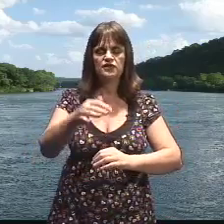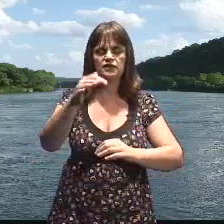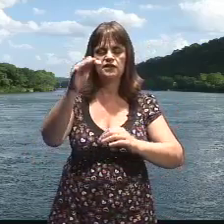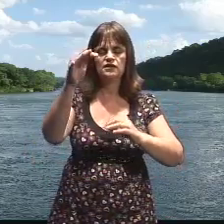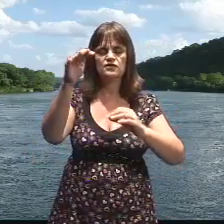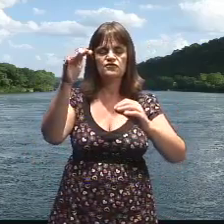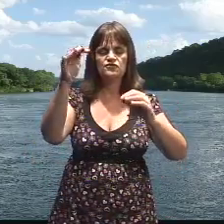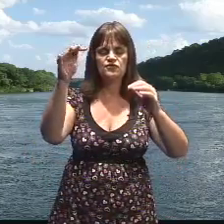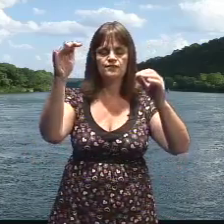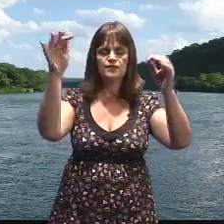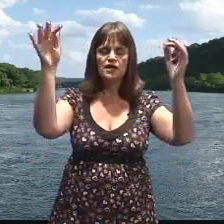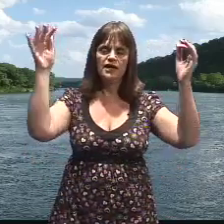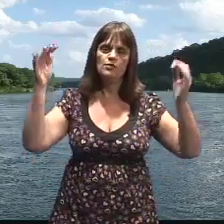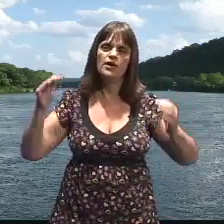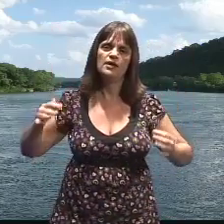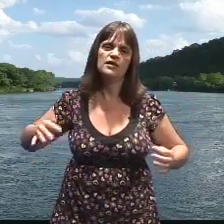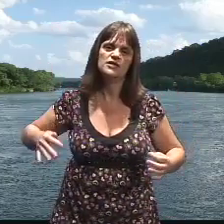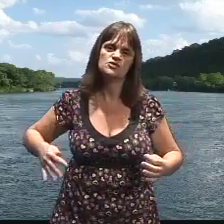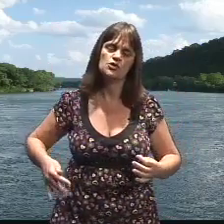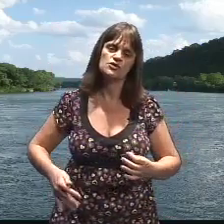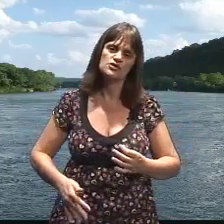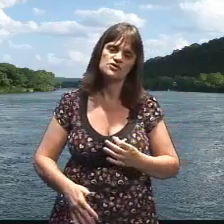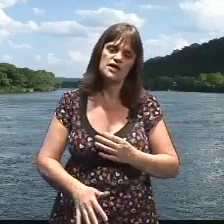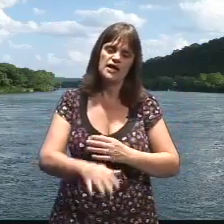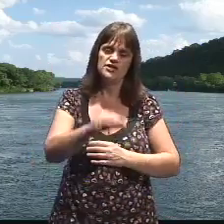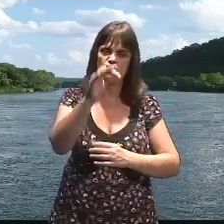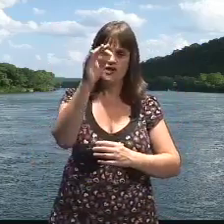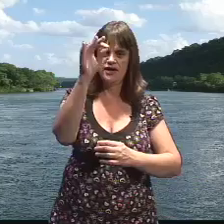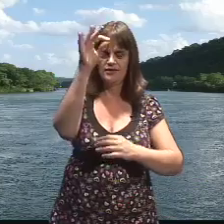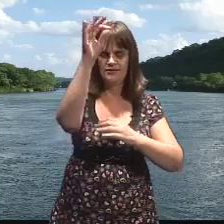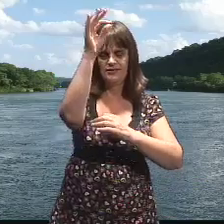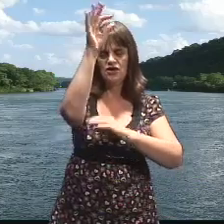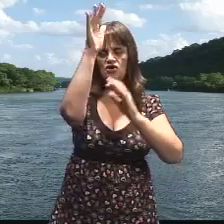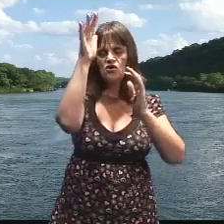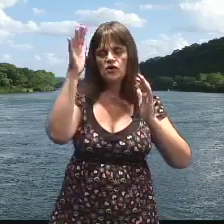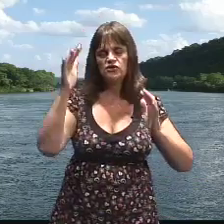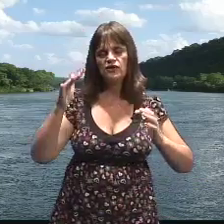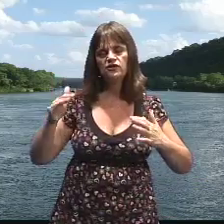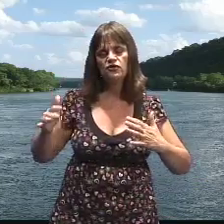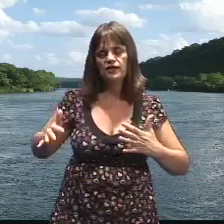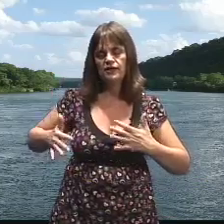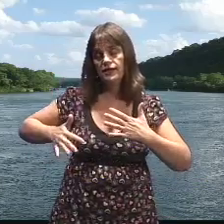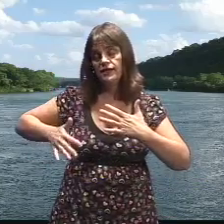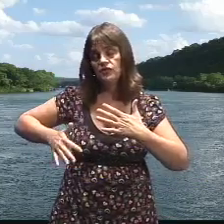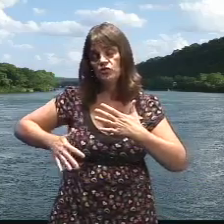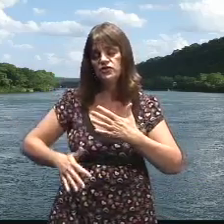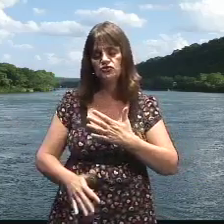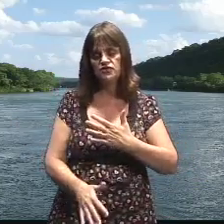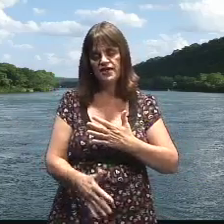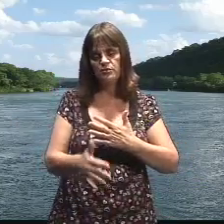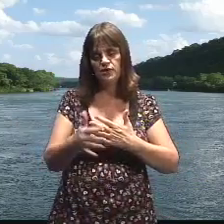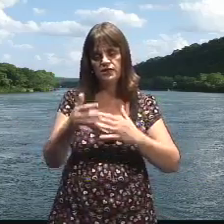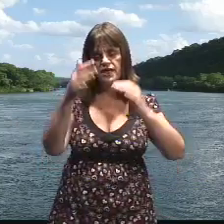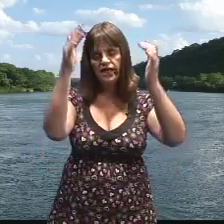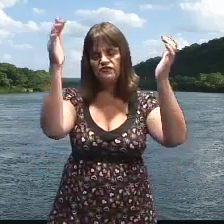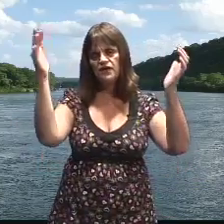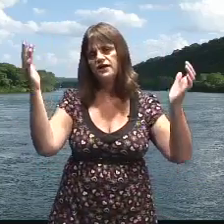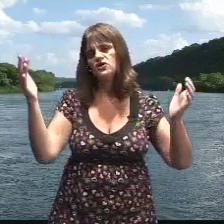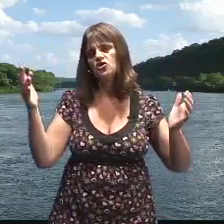specifically of Abraham Hicks' works, and you can go on your internet and research that a bit and find